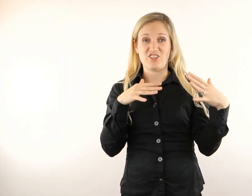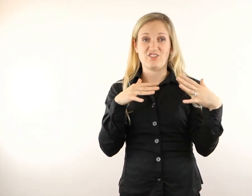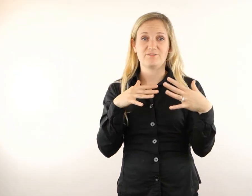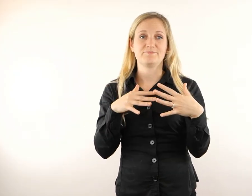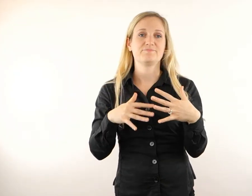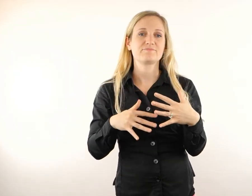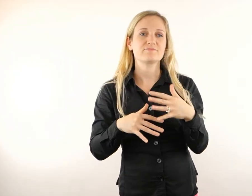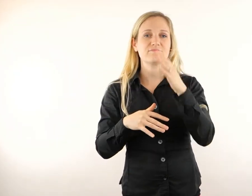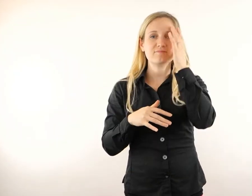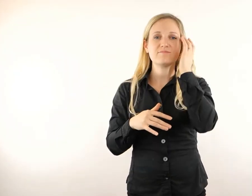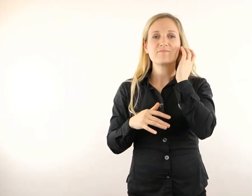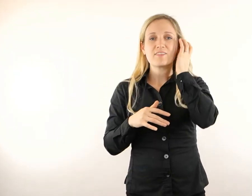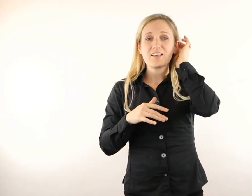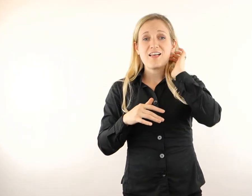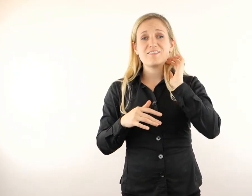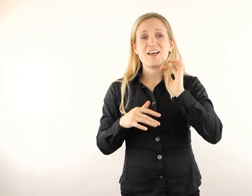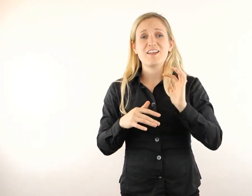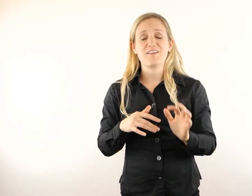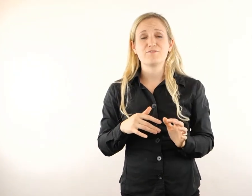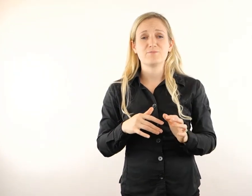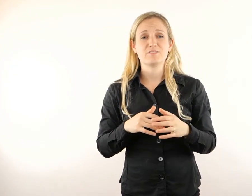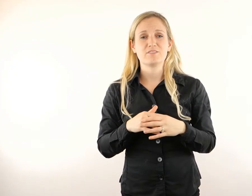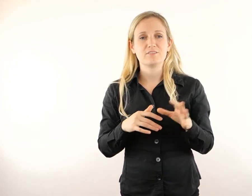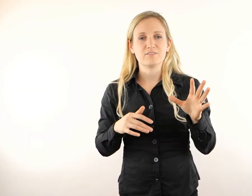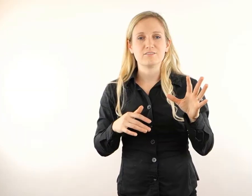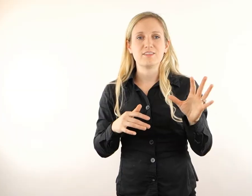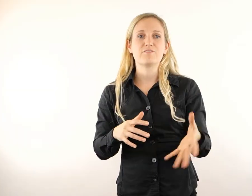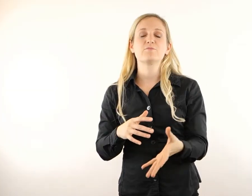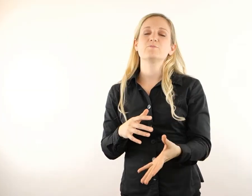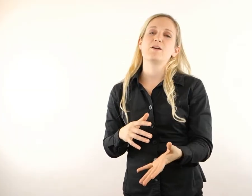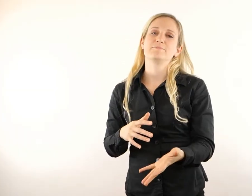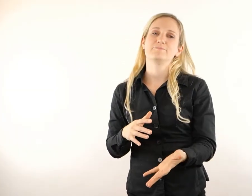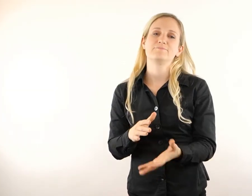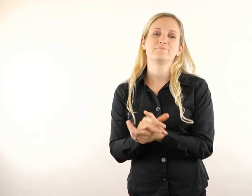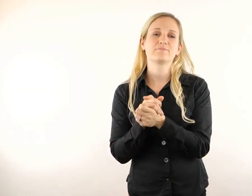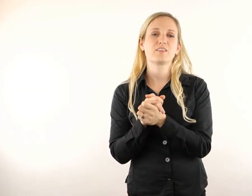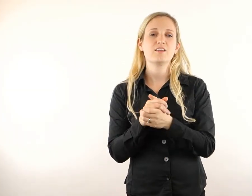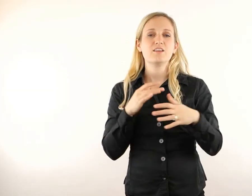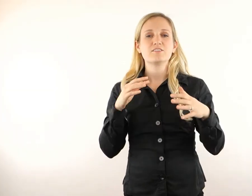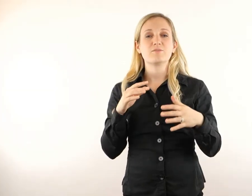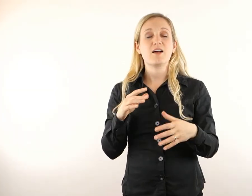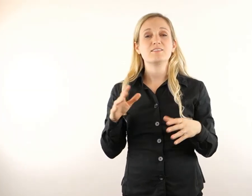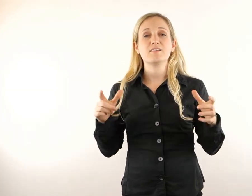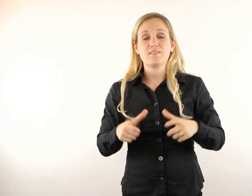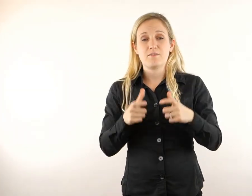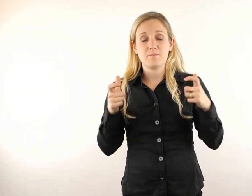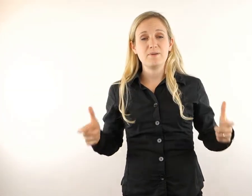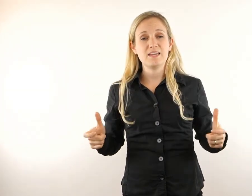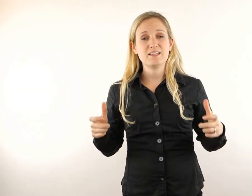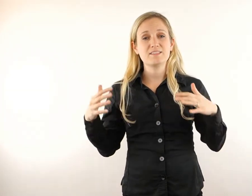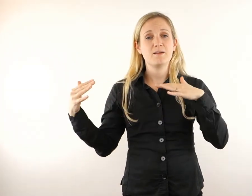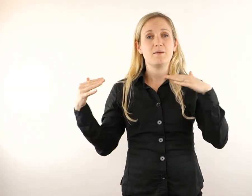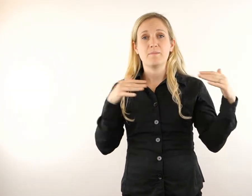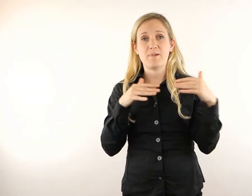other, that ever was won. So I sign the biggest